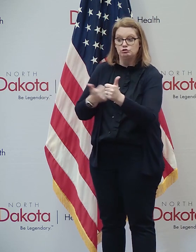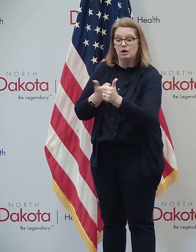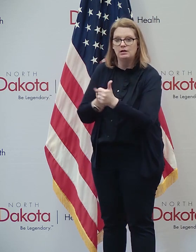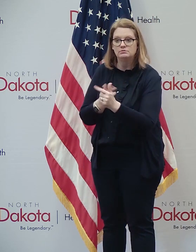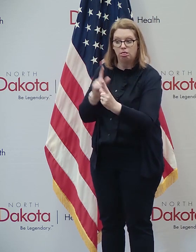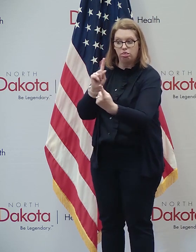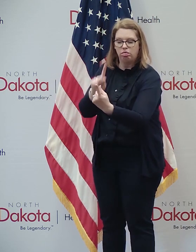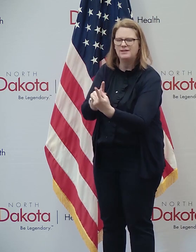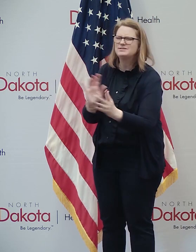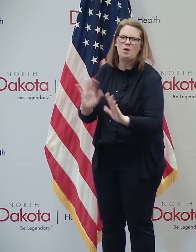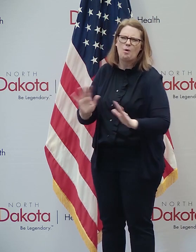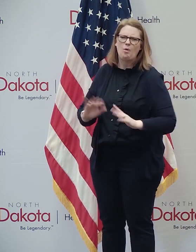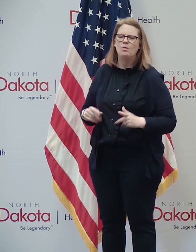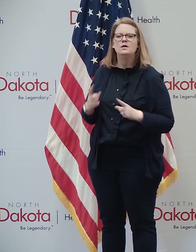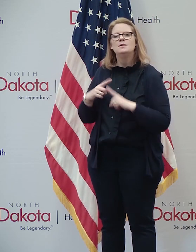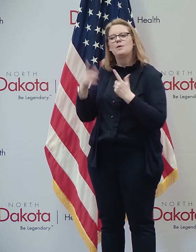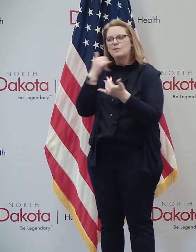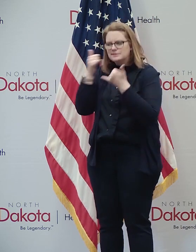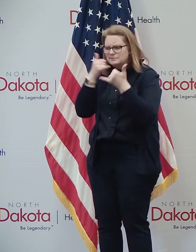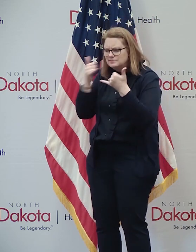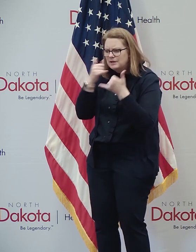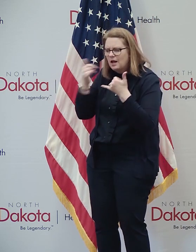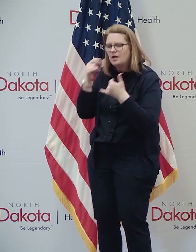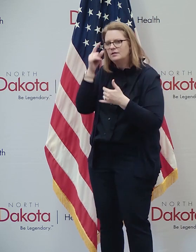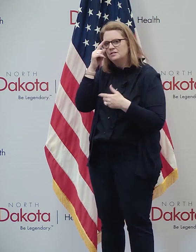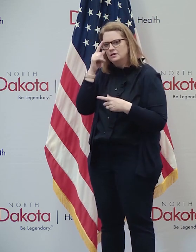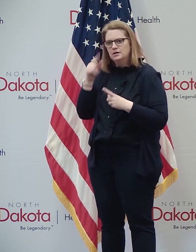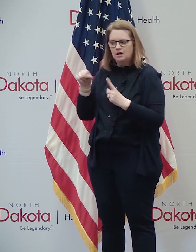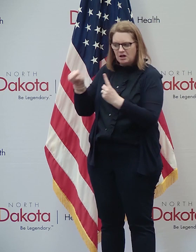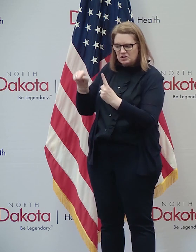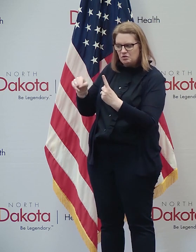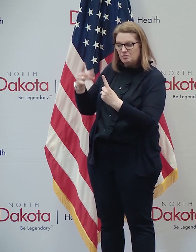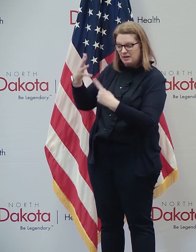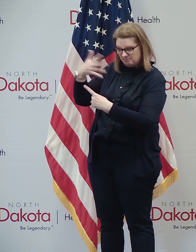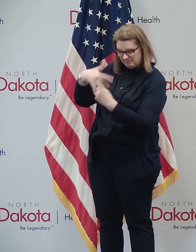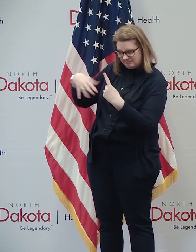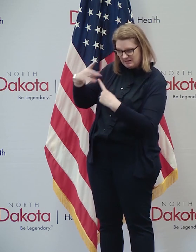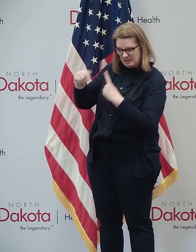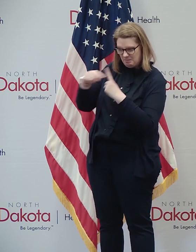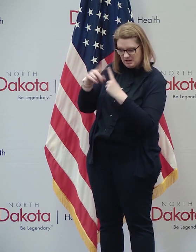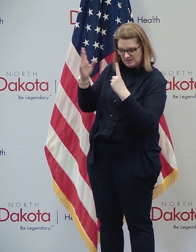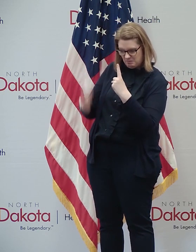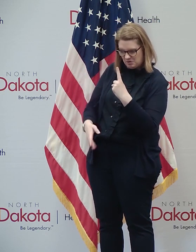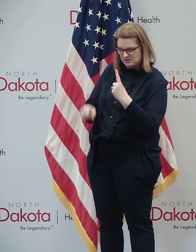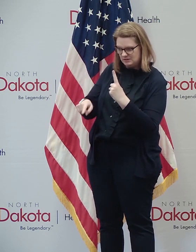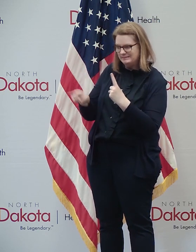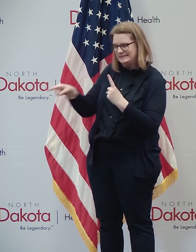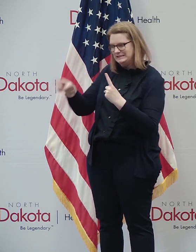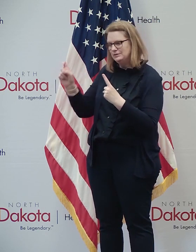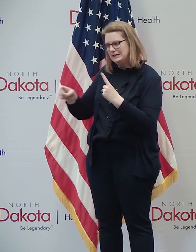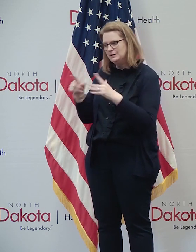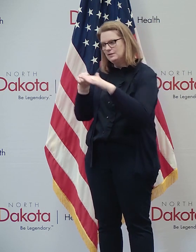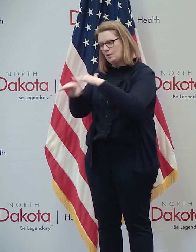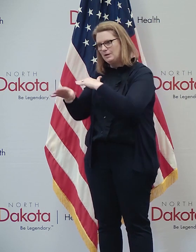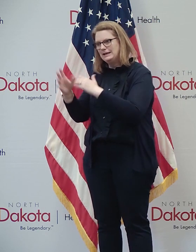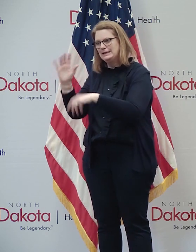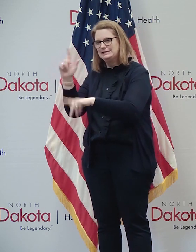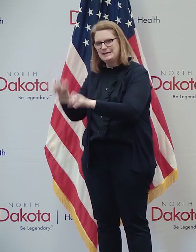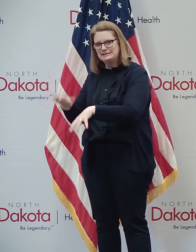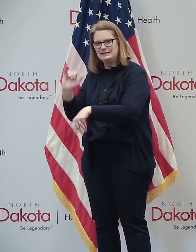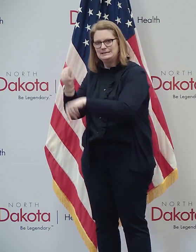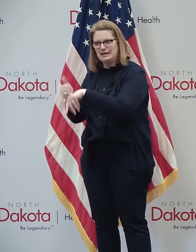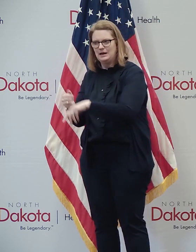So just take that number and multiply it every day, and take it back through last week, and we're still trying to chase all those folks